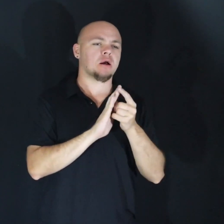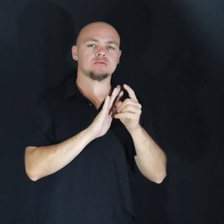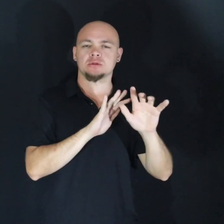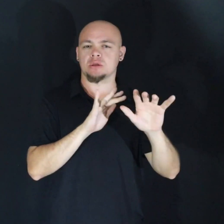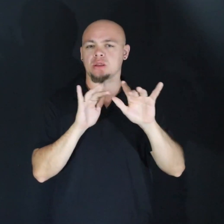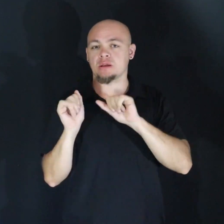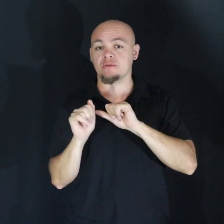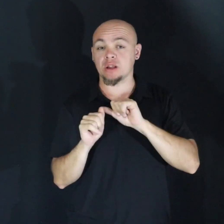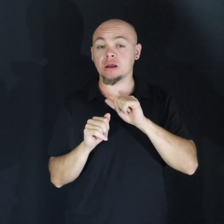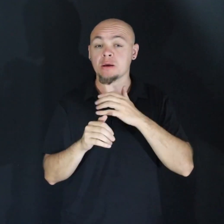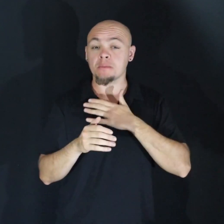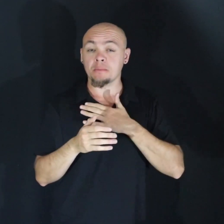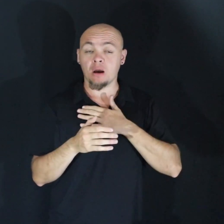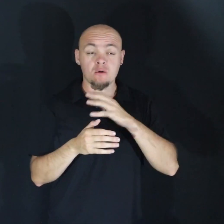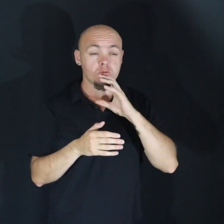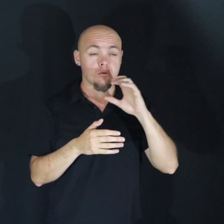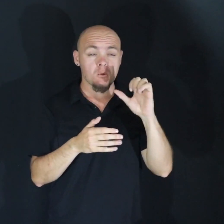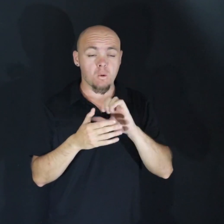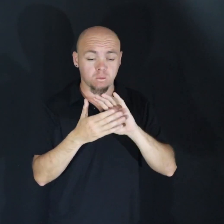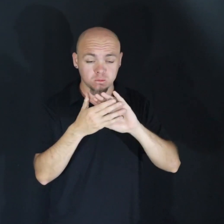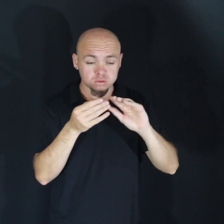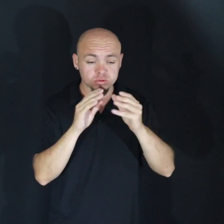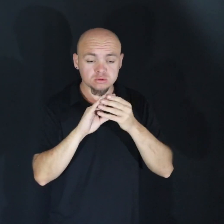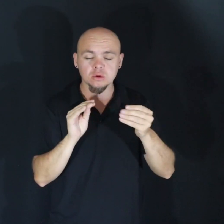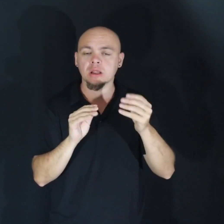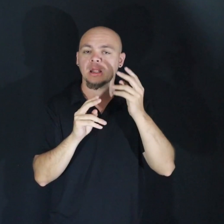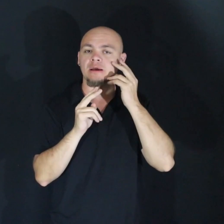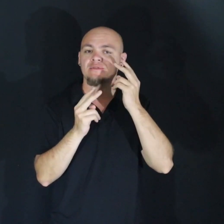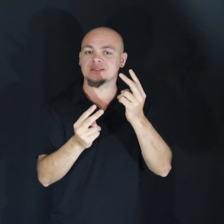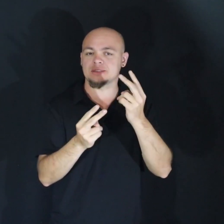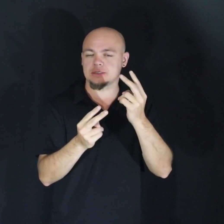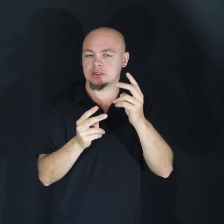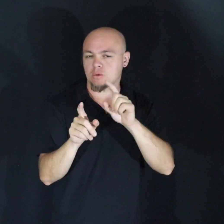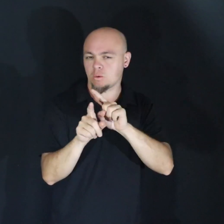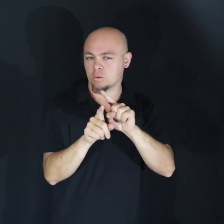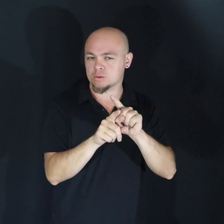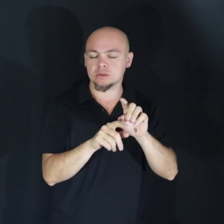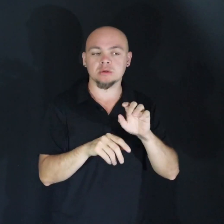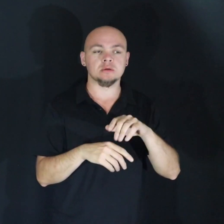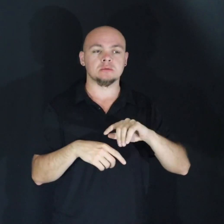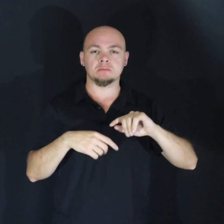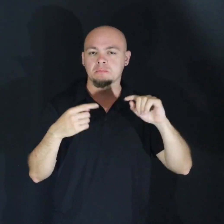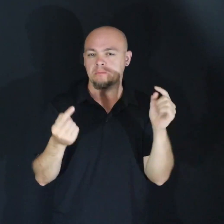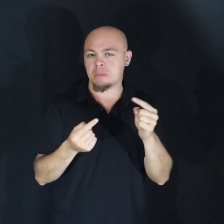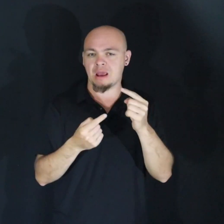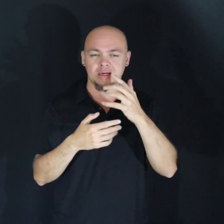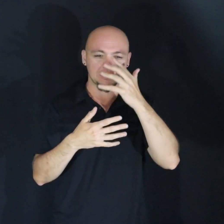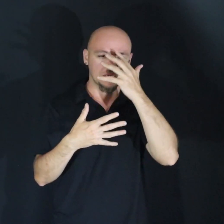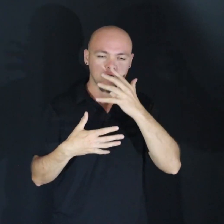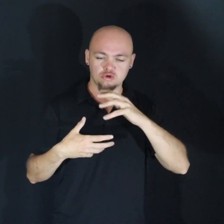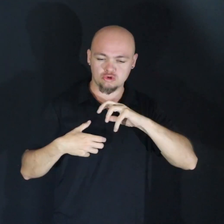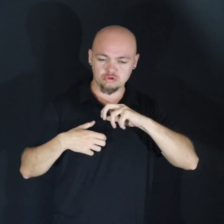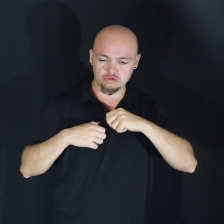In my centuries-old story, I have also seen pain and grief.